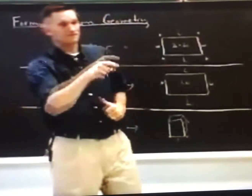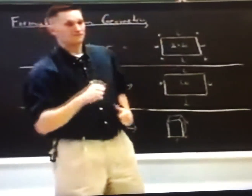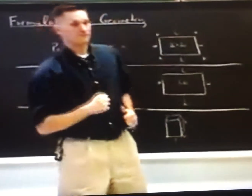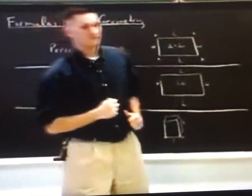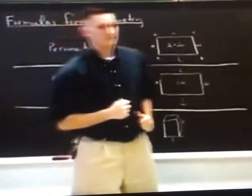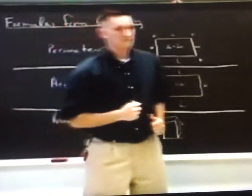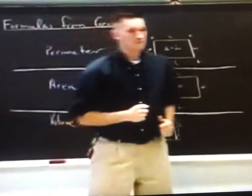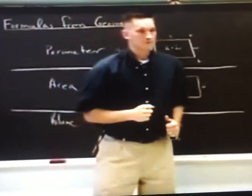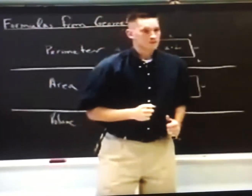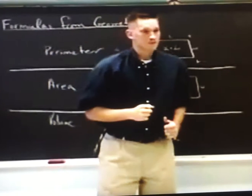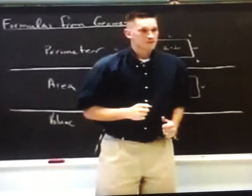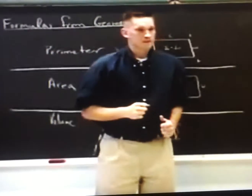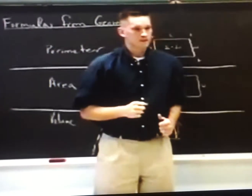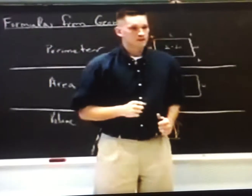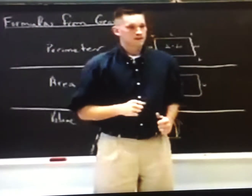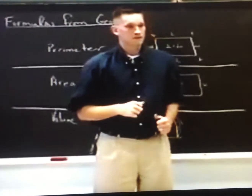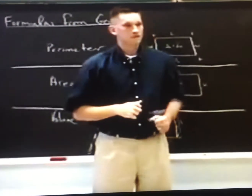job. Smart. Very smart, you guys.